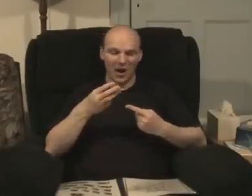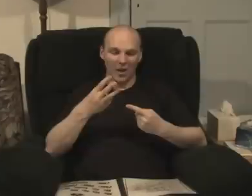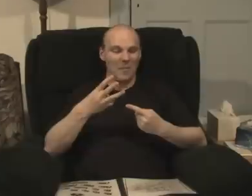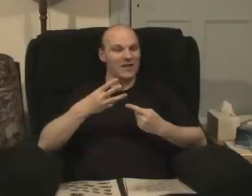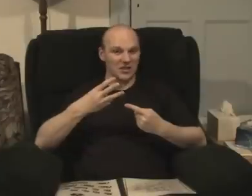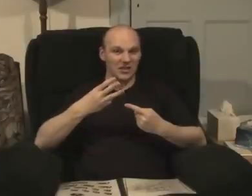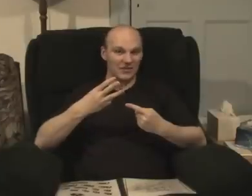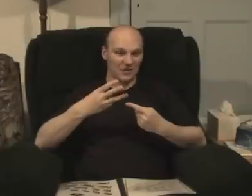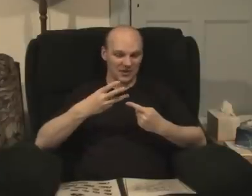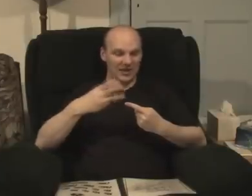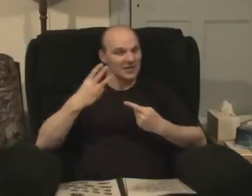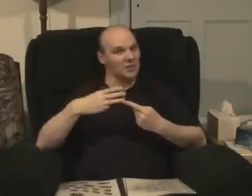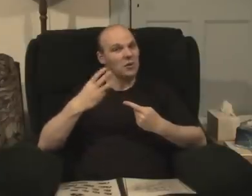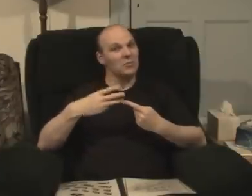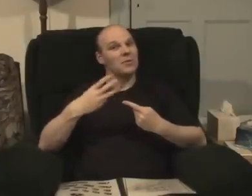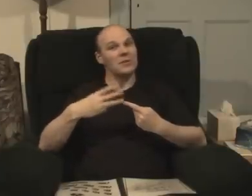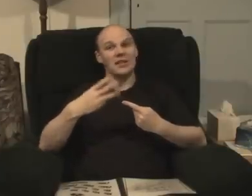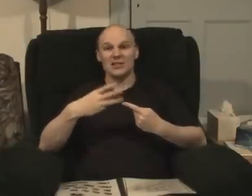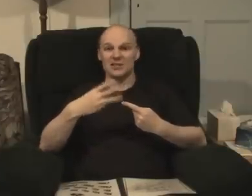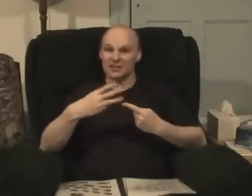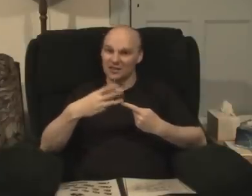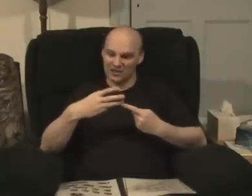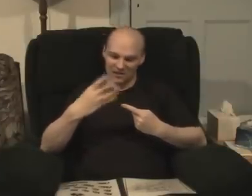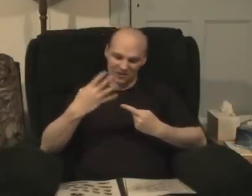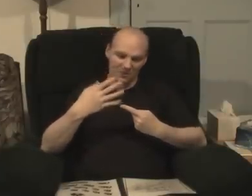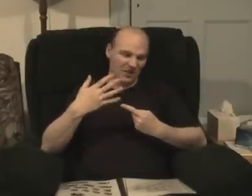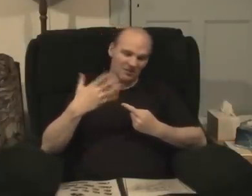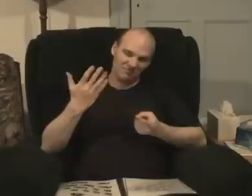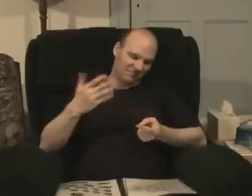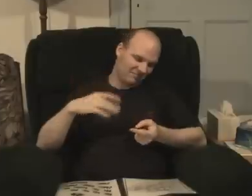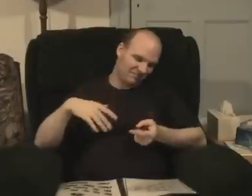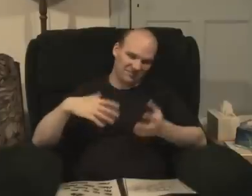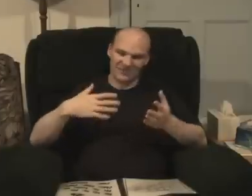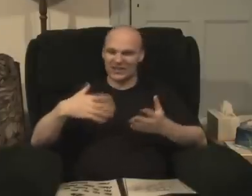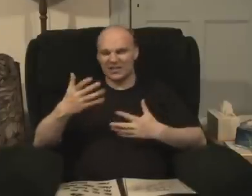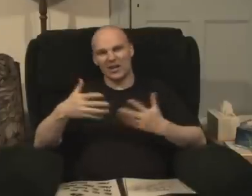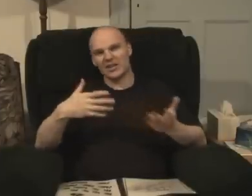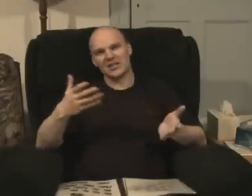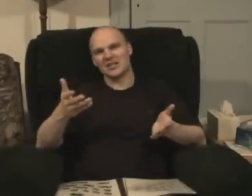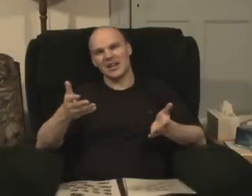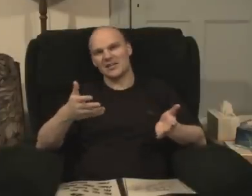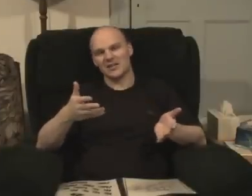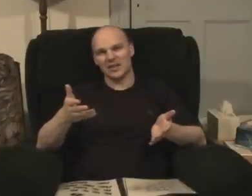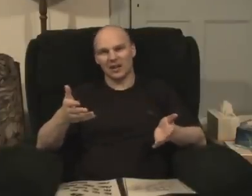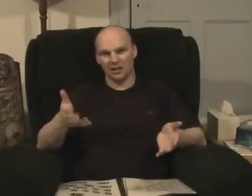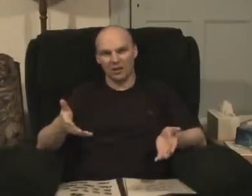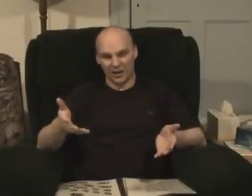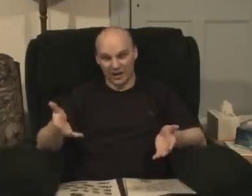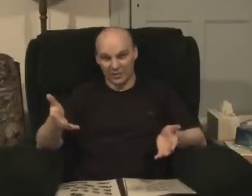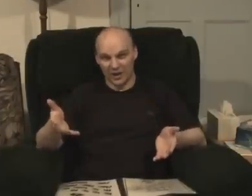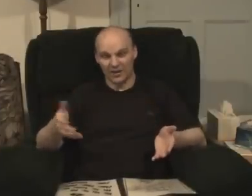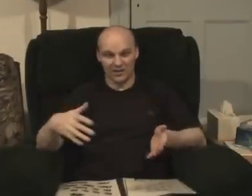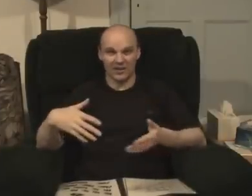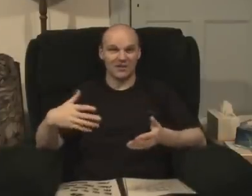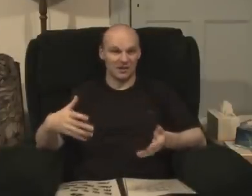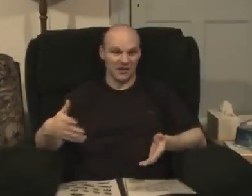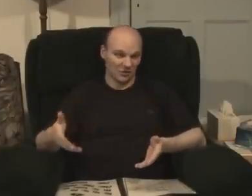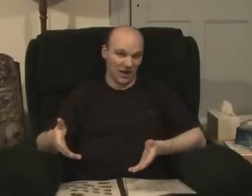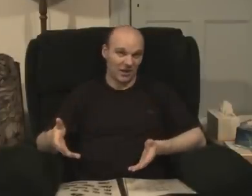I imagine if that was the case, there would probably be this, but you don't actually say 13 o'clock anyway. You That's say right. 1300